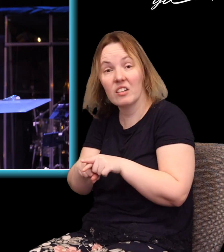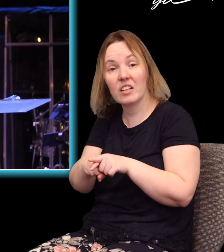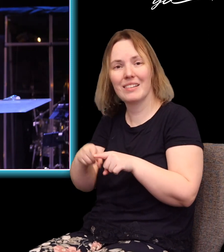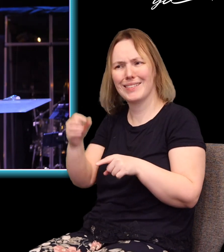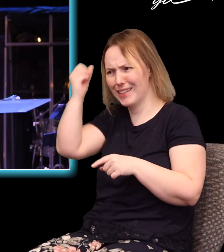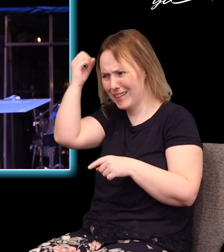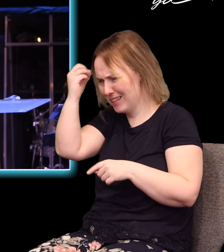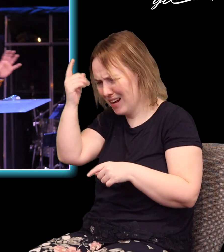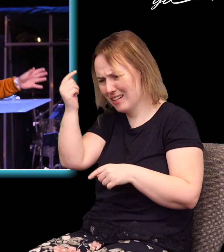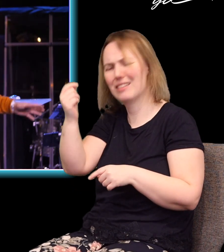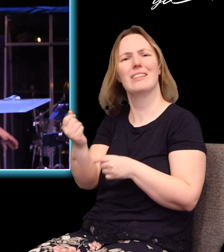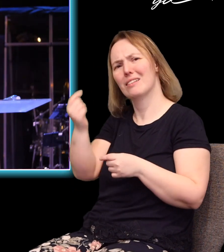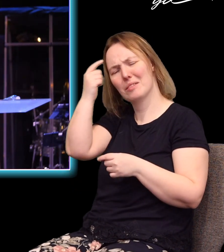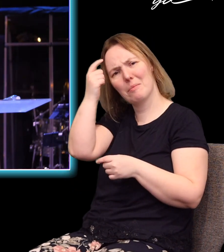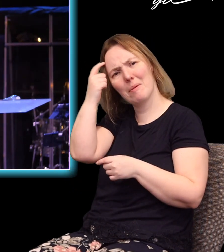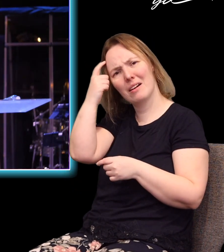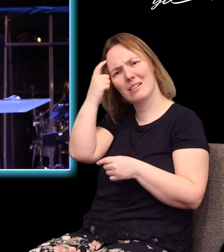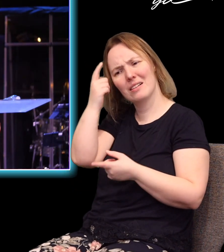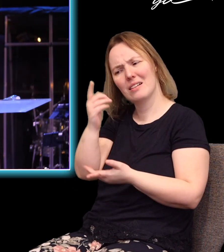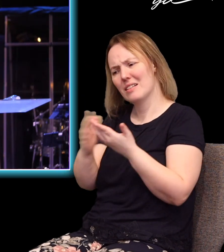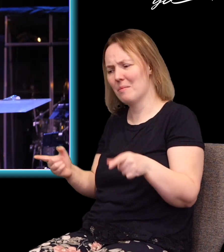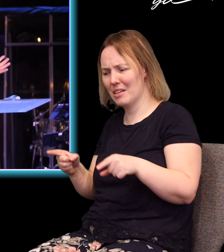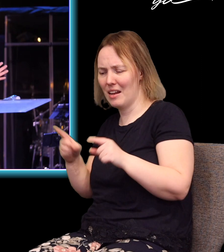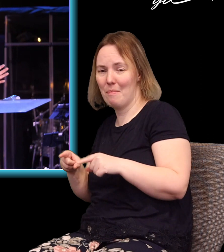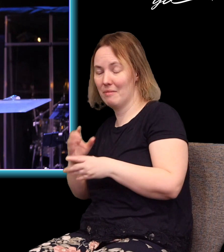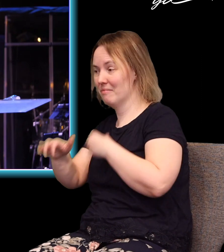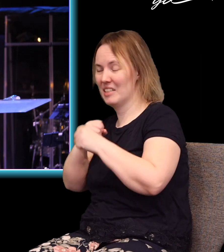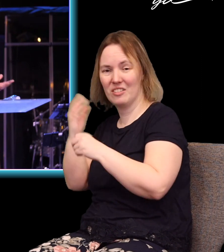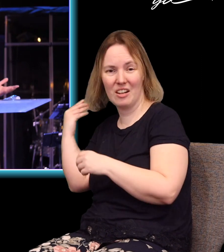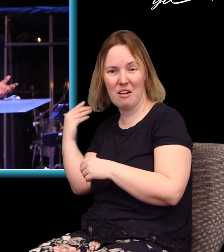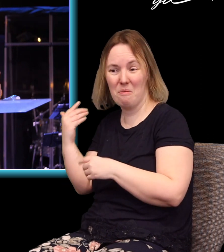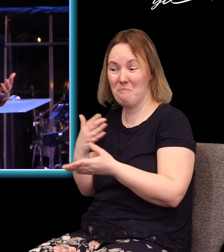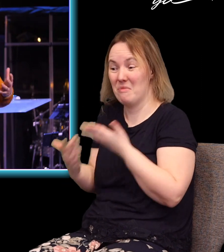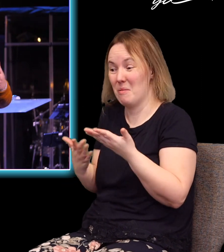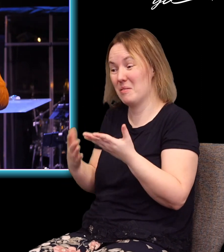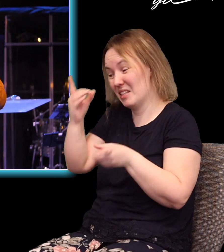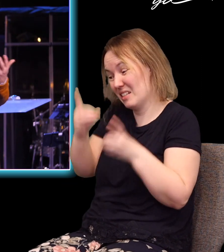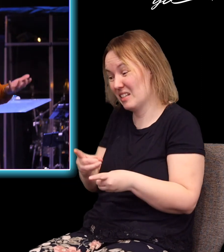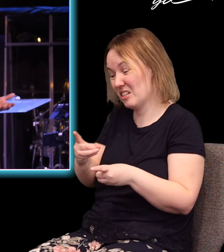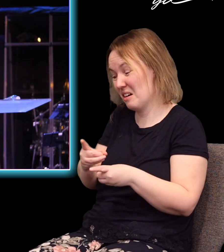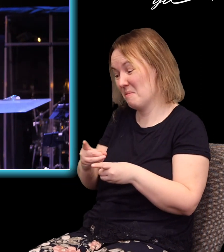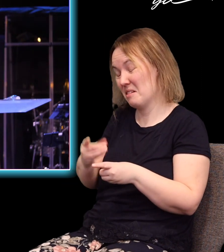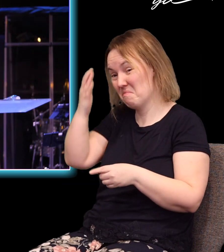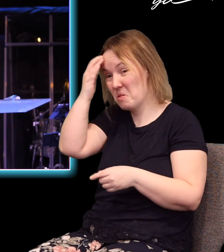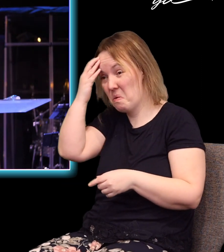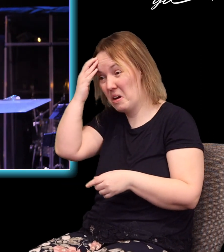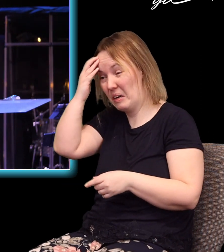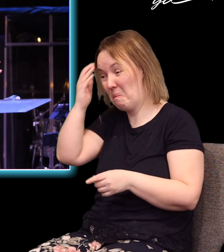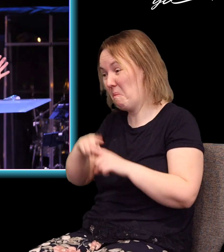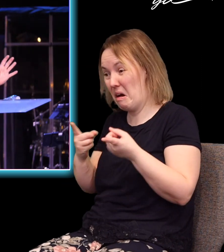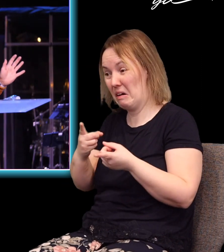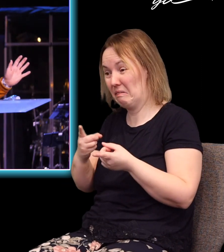mind. Something that happened years ago. It may be something I did unknowingly. It may be a decision I made knowingly at the time, but it was stupid,